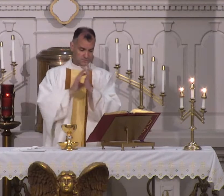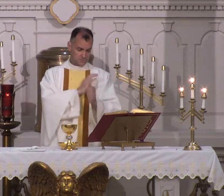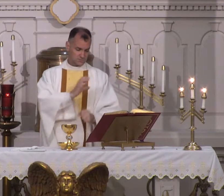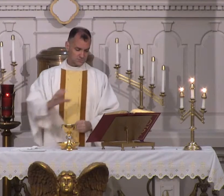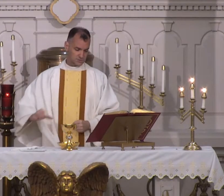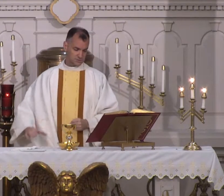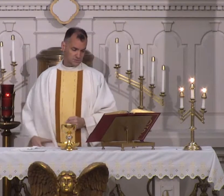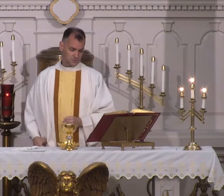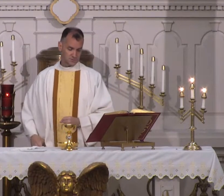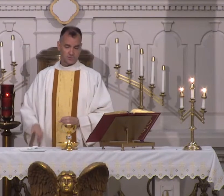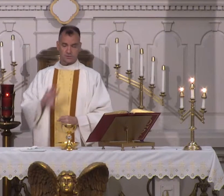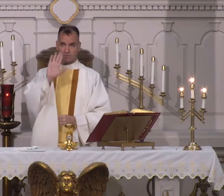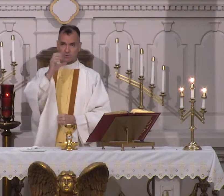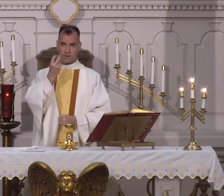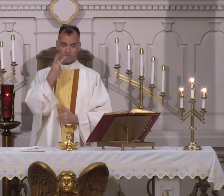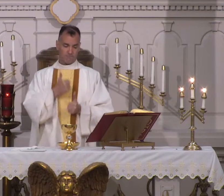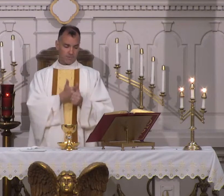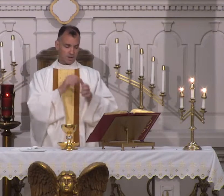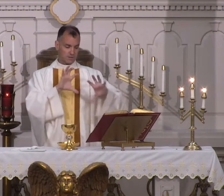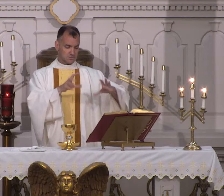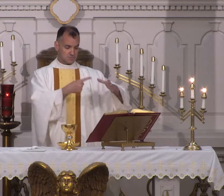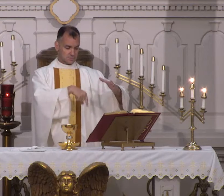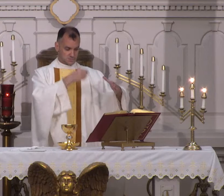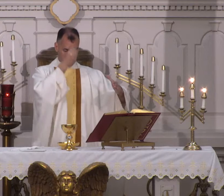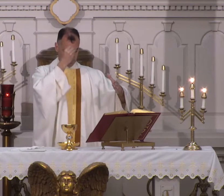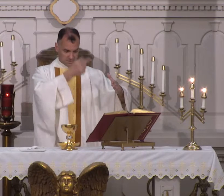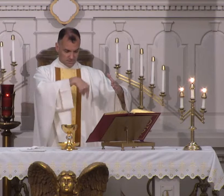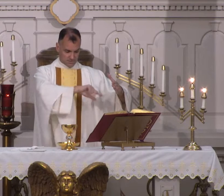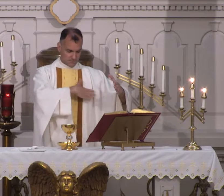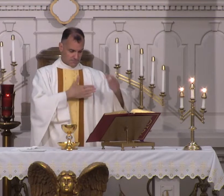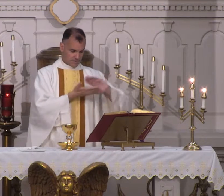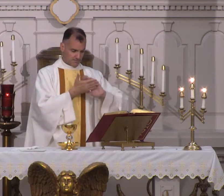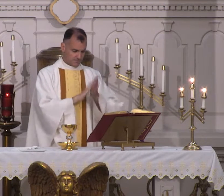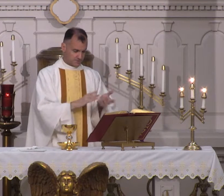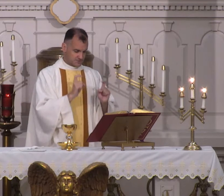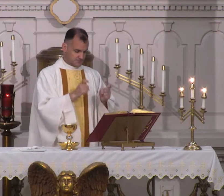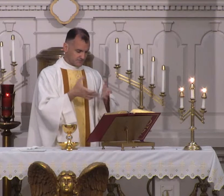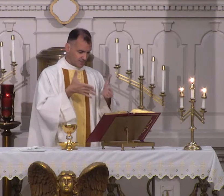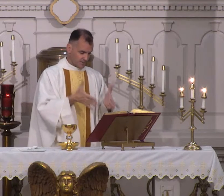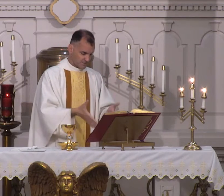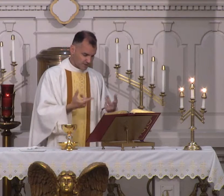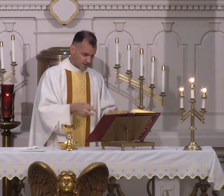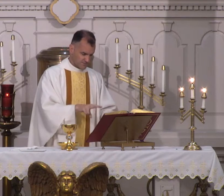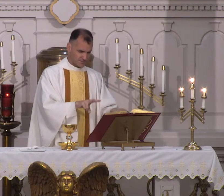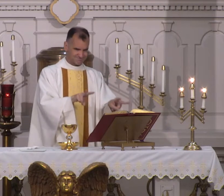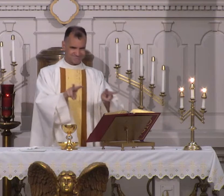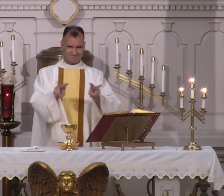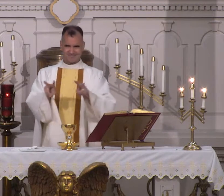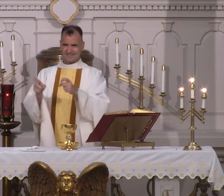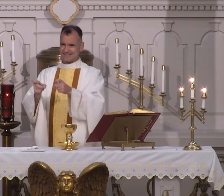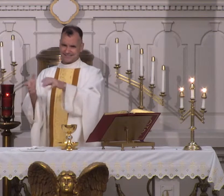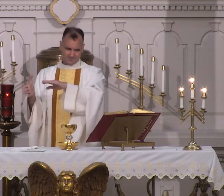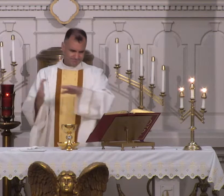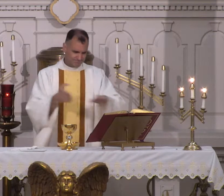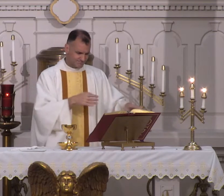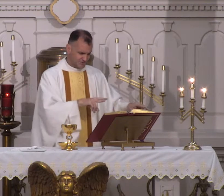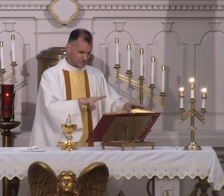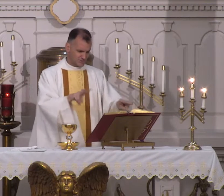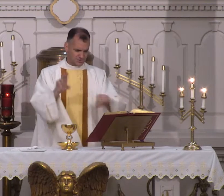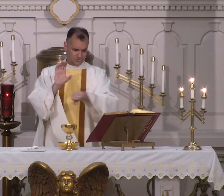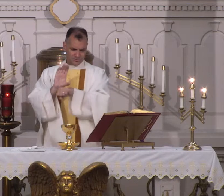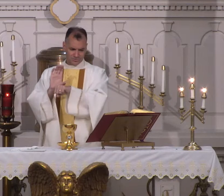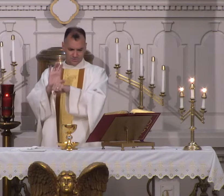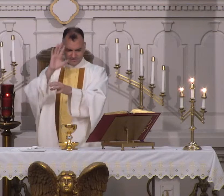Lord Jesus Christ, you said to your apostles, "Peace I leave you, my peace I give you." Look not on our sins, but on the faith of